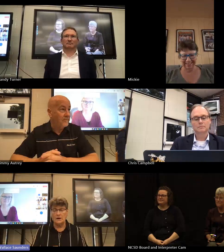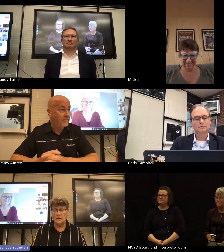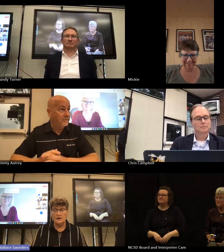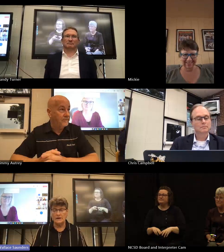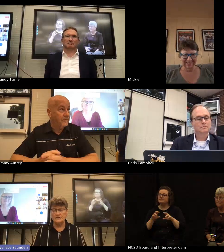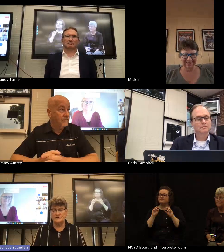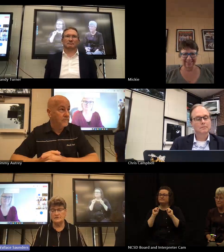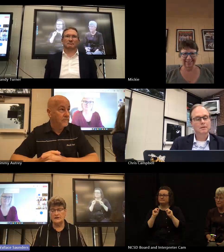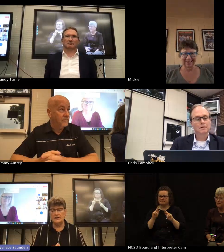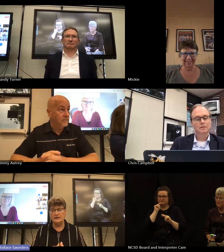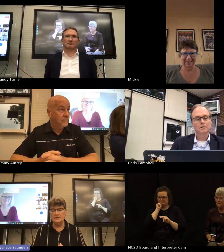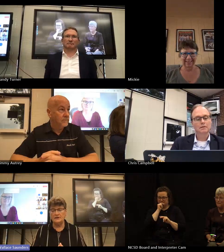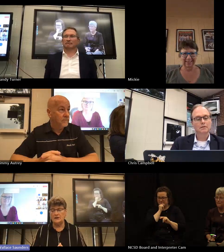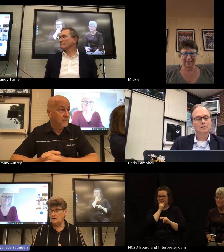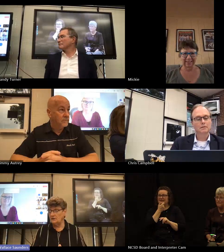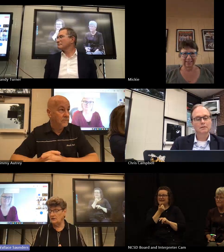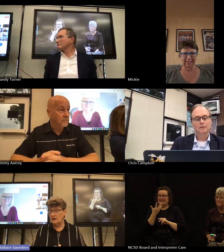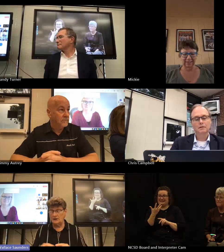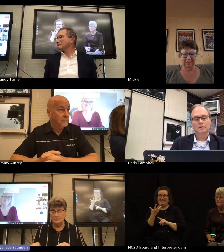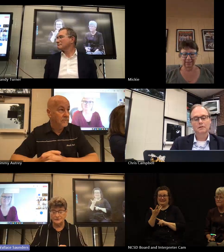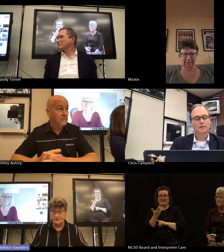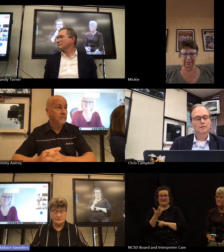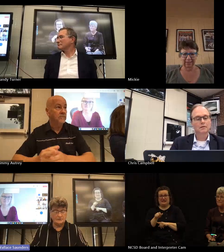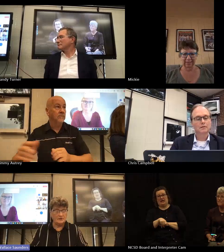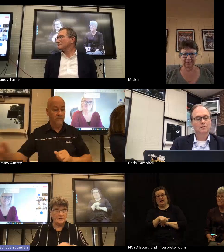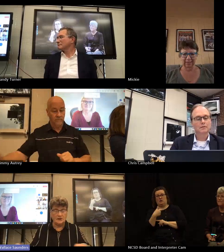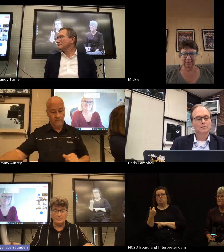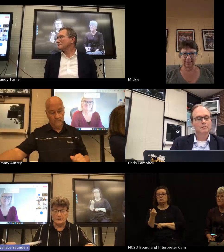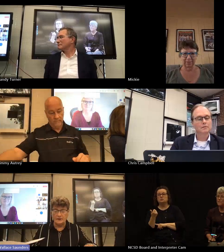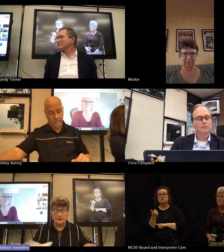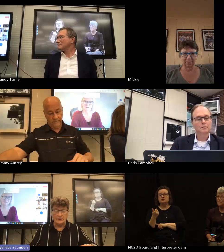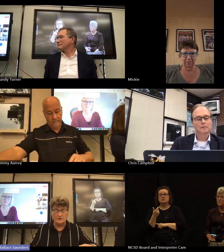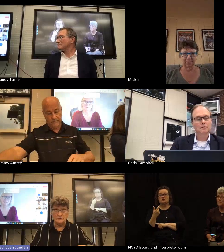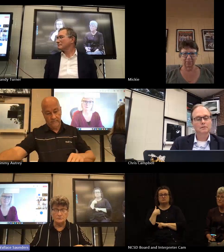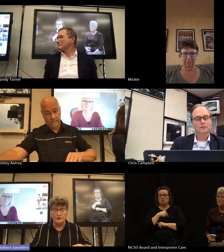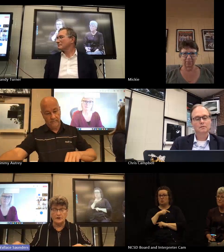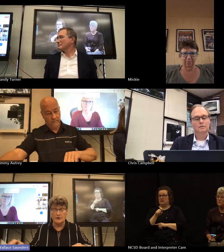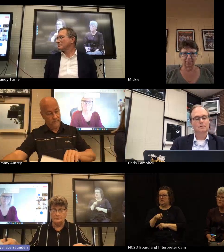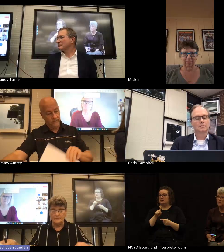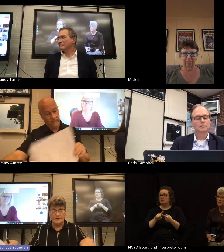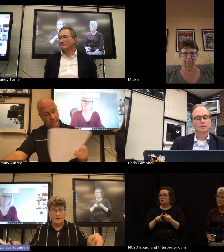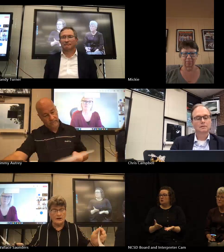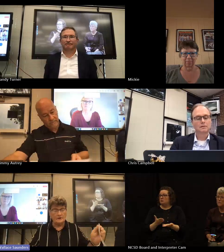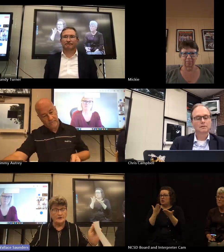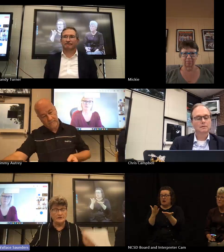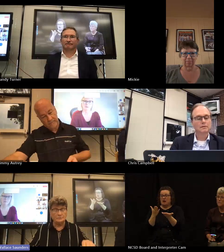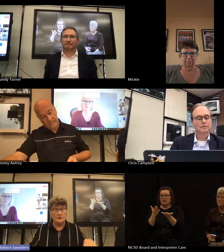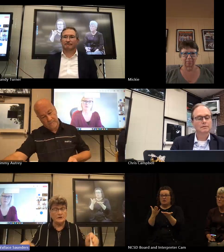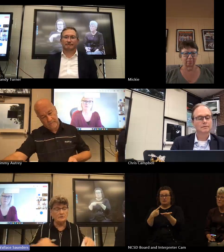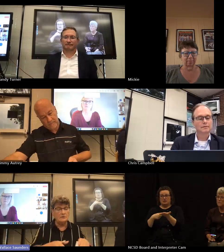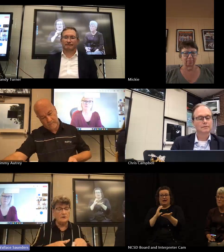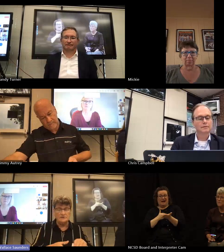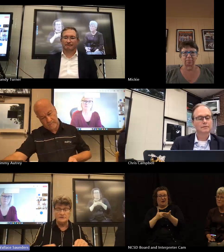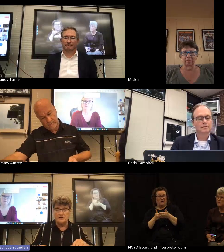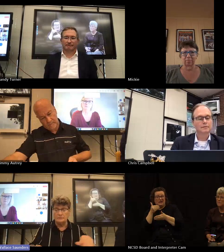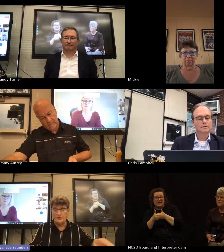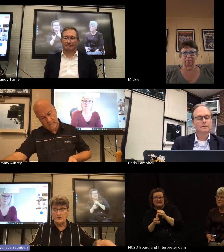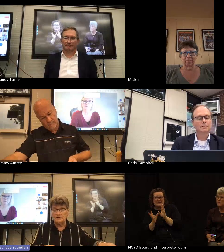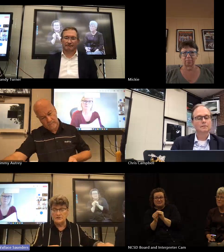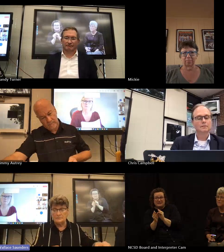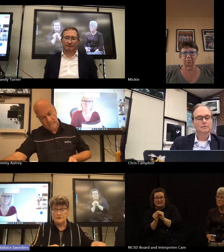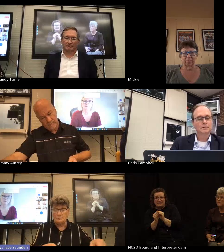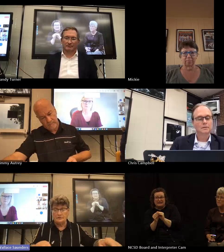Okay, is there anything else that anybody needs to bring up? Our next meeting, instead